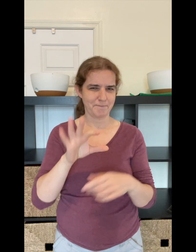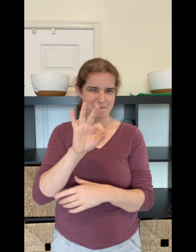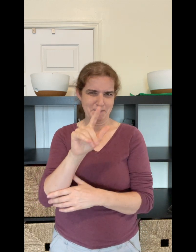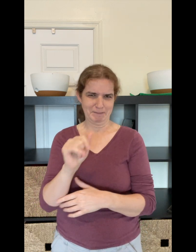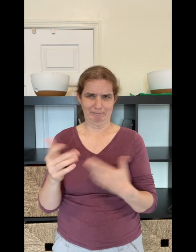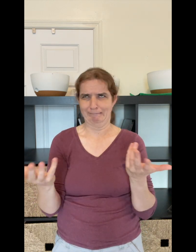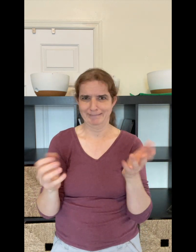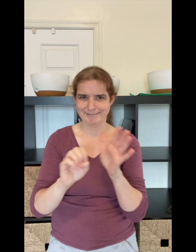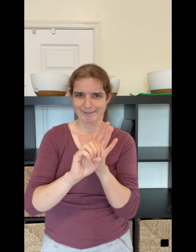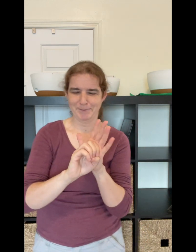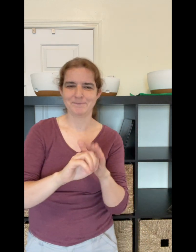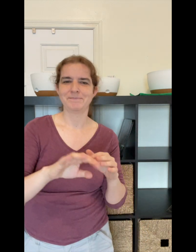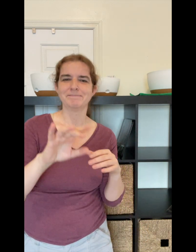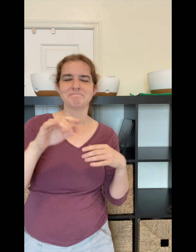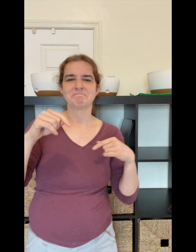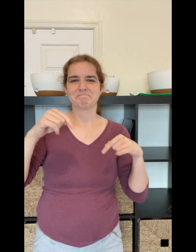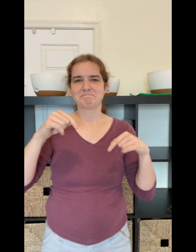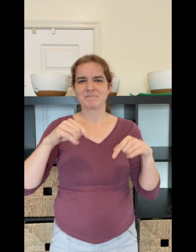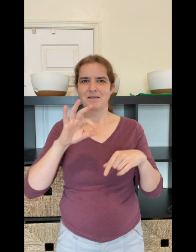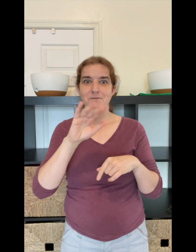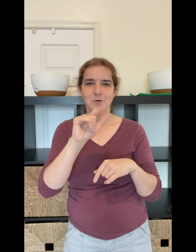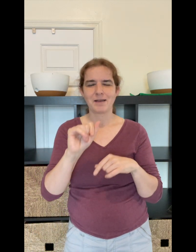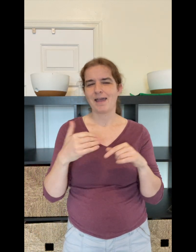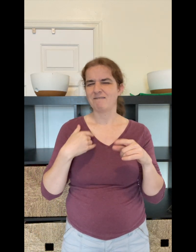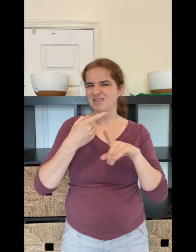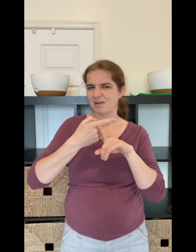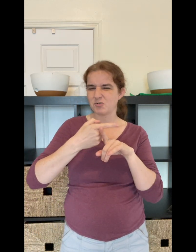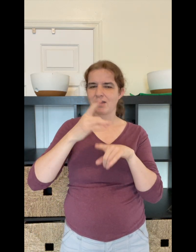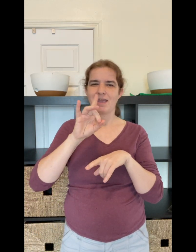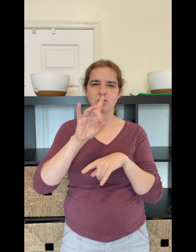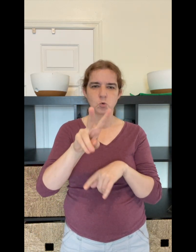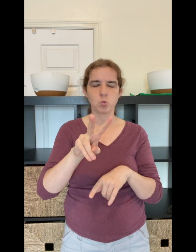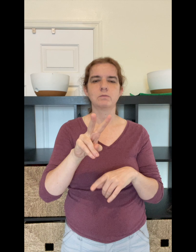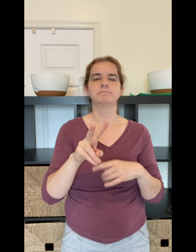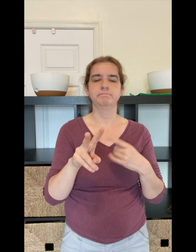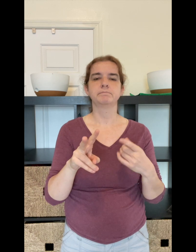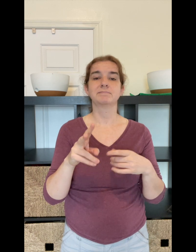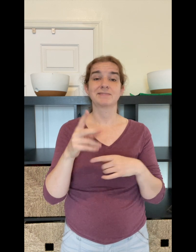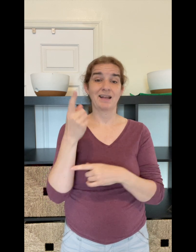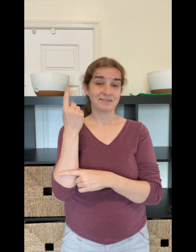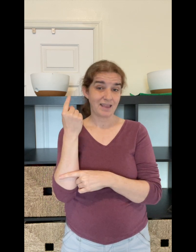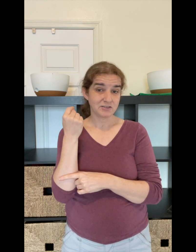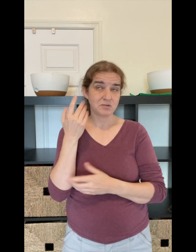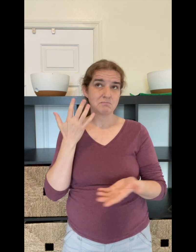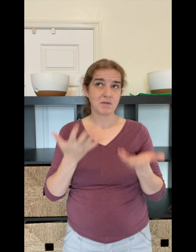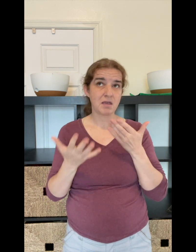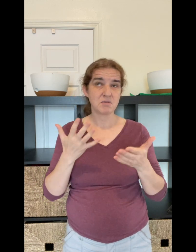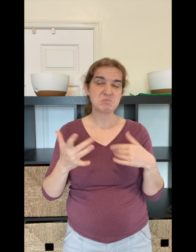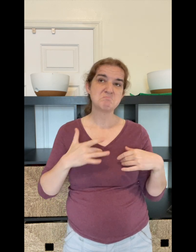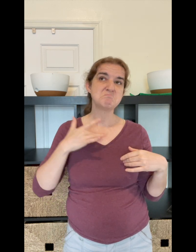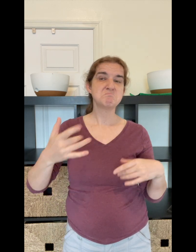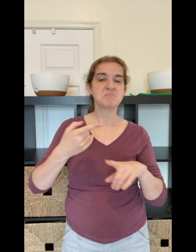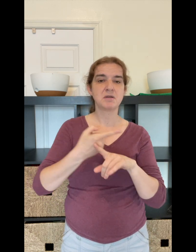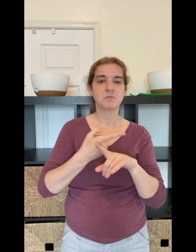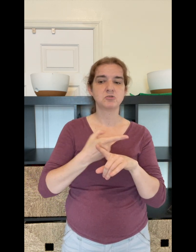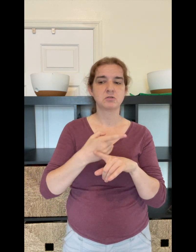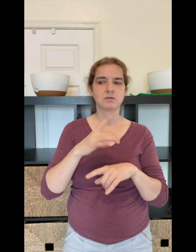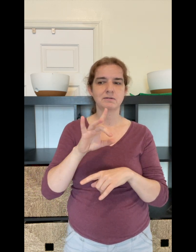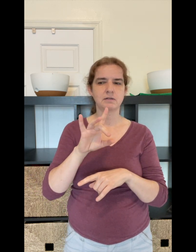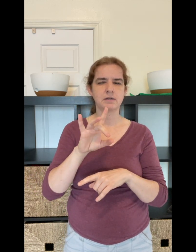82. This is Florida, I don't know, okay, just for example. So Florida tends to have a temperature of 82 degrees. Last year, maybe the